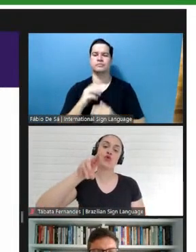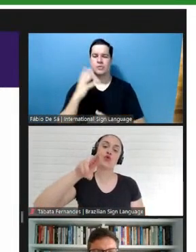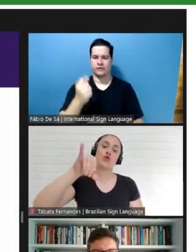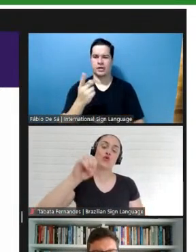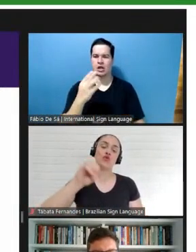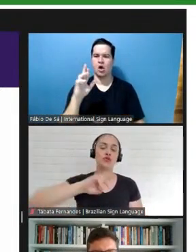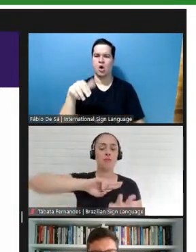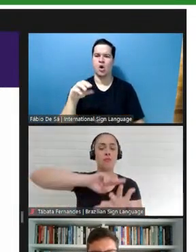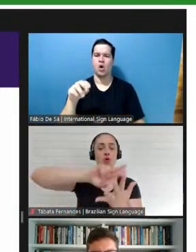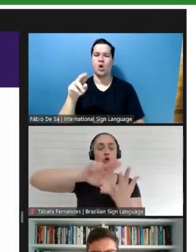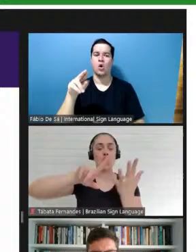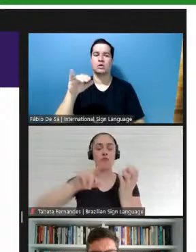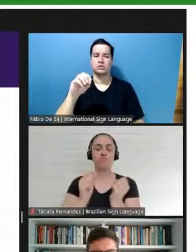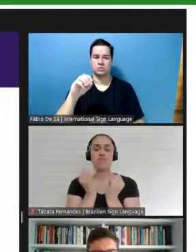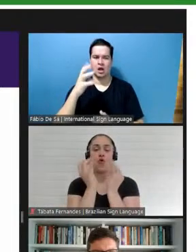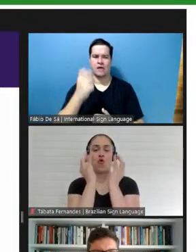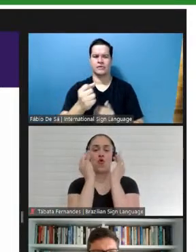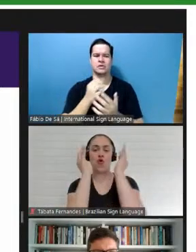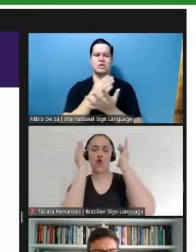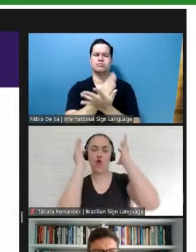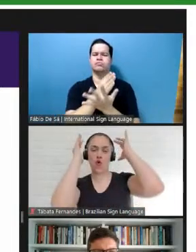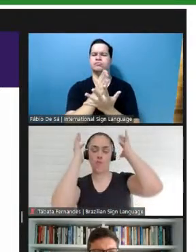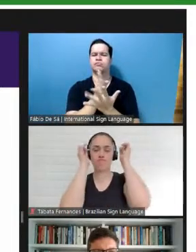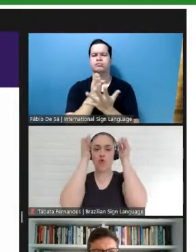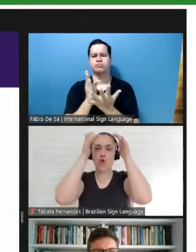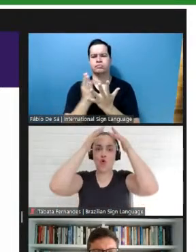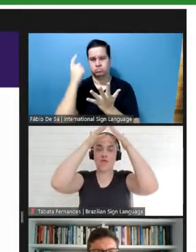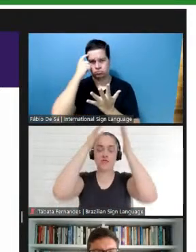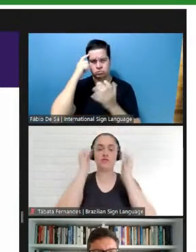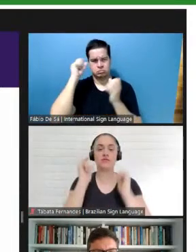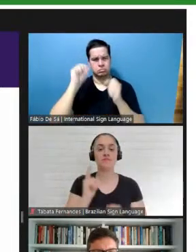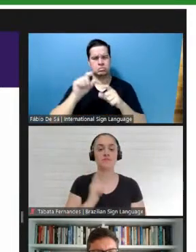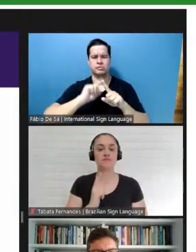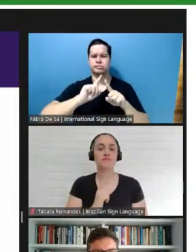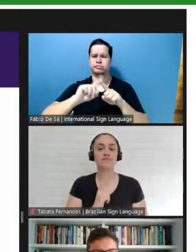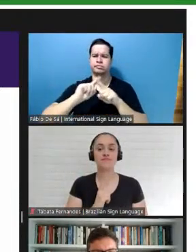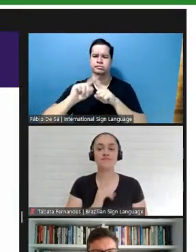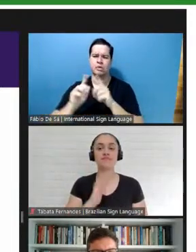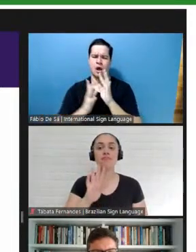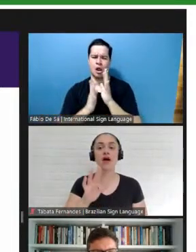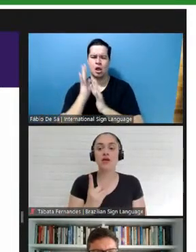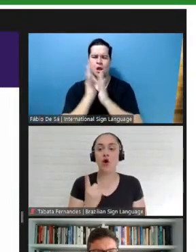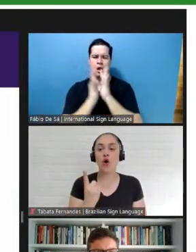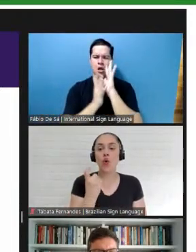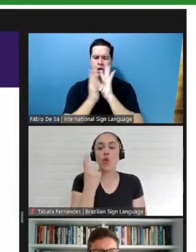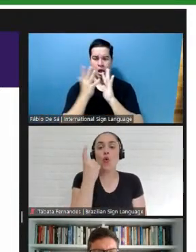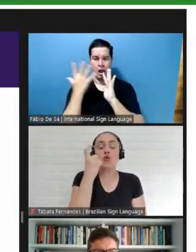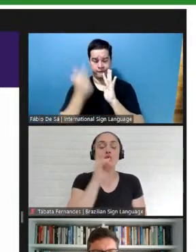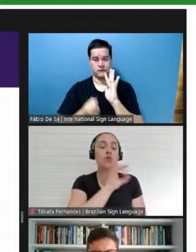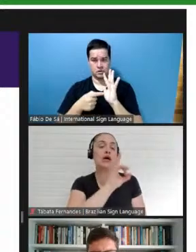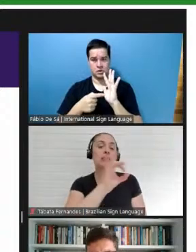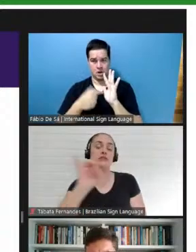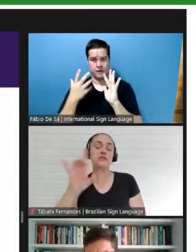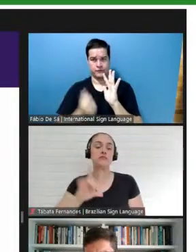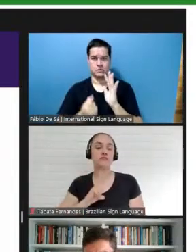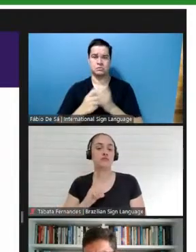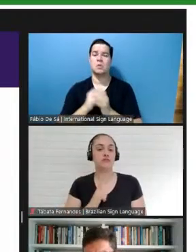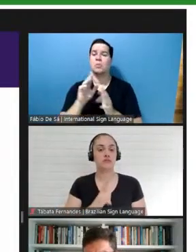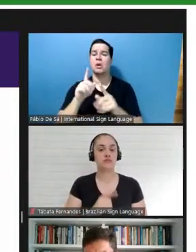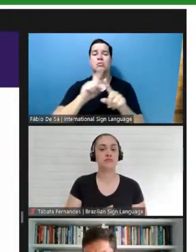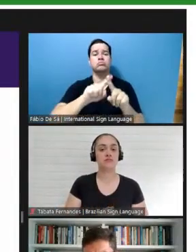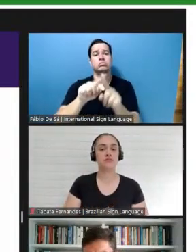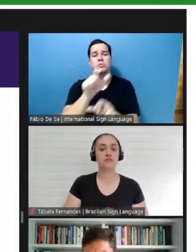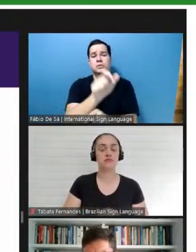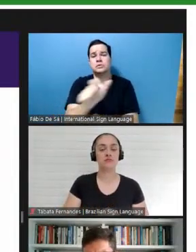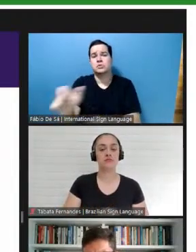in ways that are predictable to some degree, but unique for each of us. So